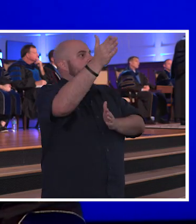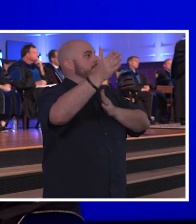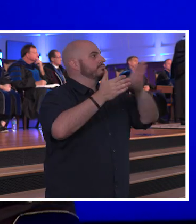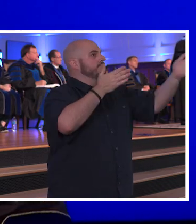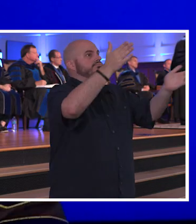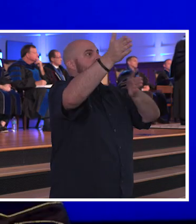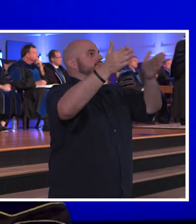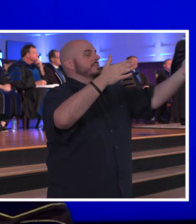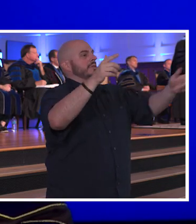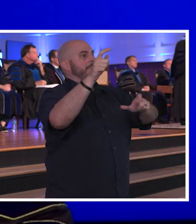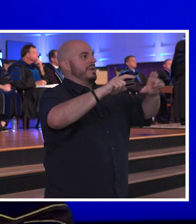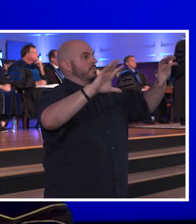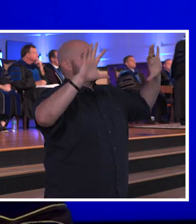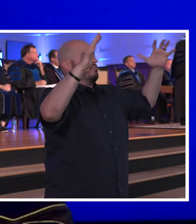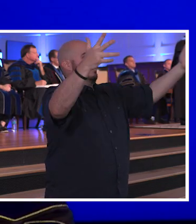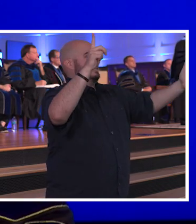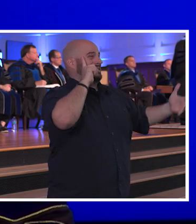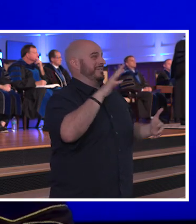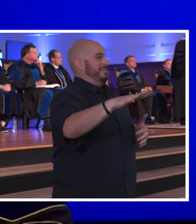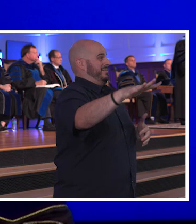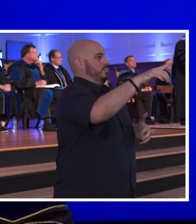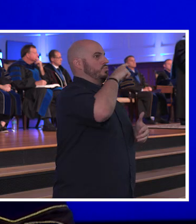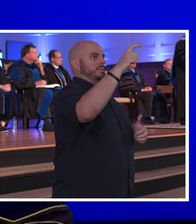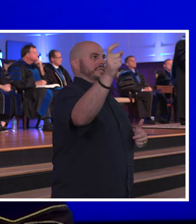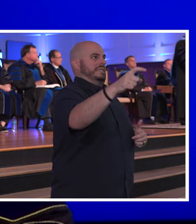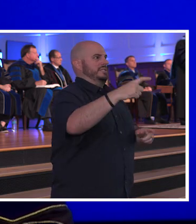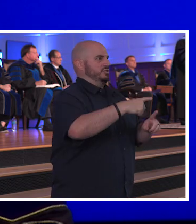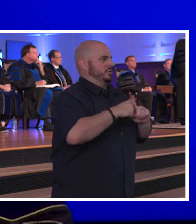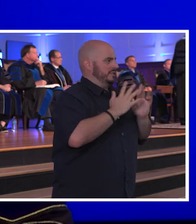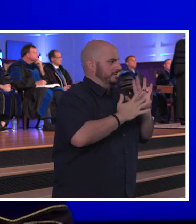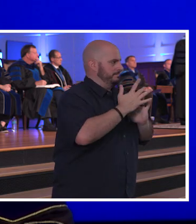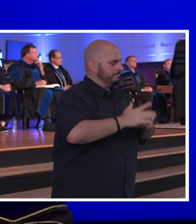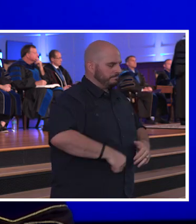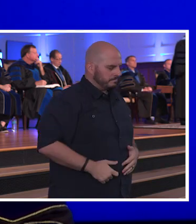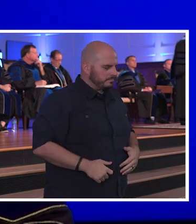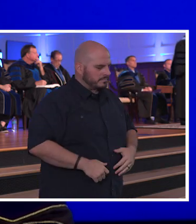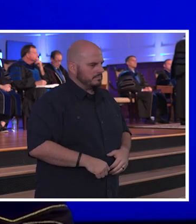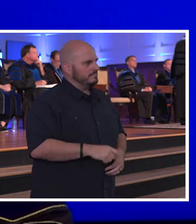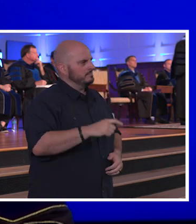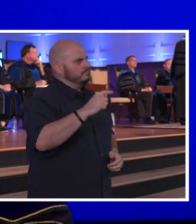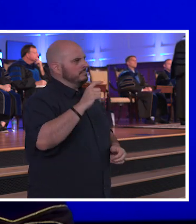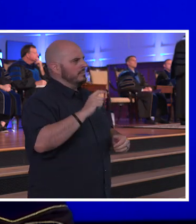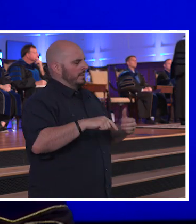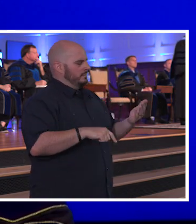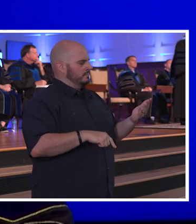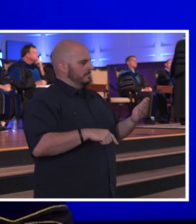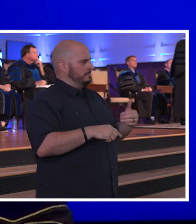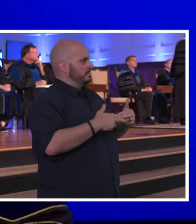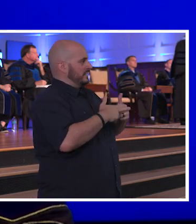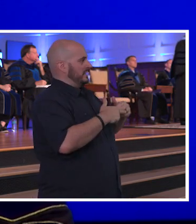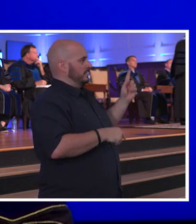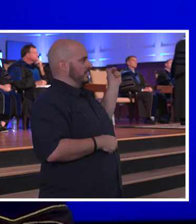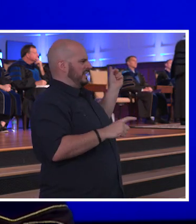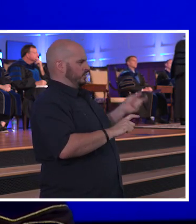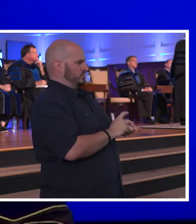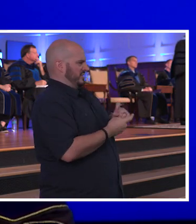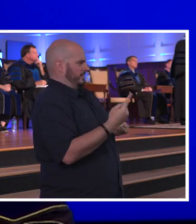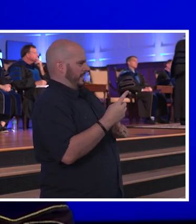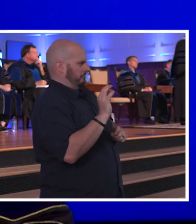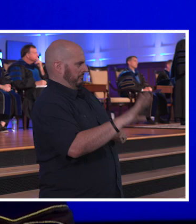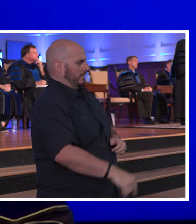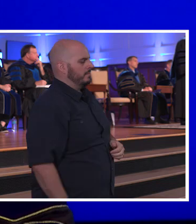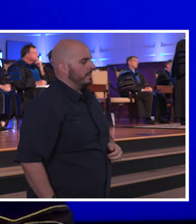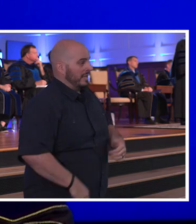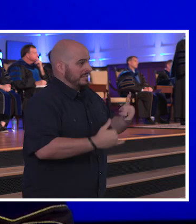deaf who need Jesus. Now, I've got to change something that's in the slide that you see over my head. Today, the IMB